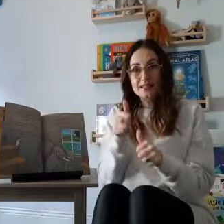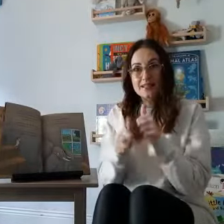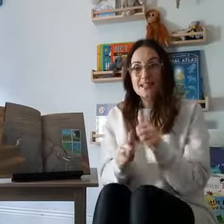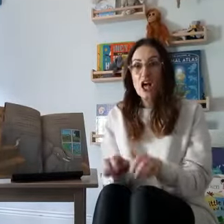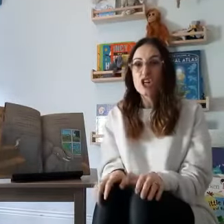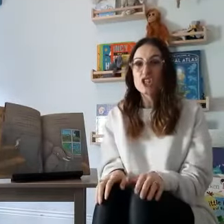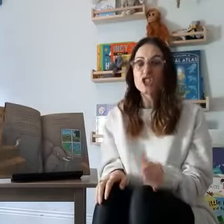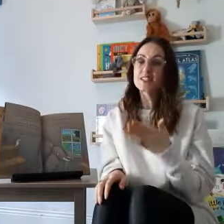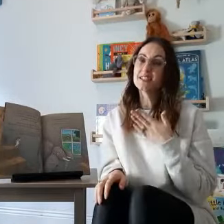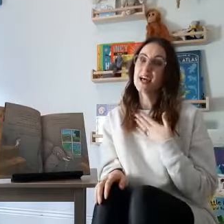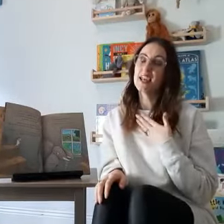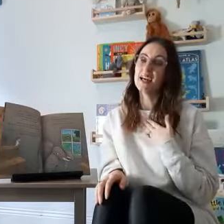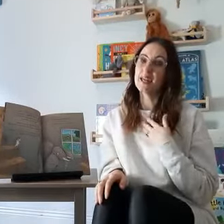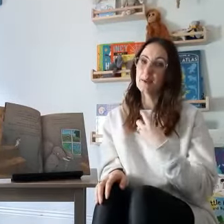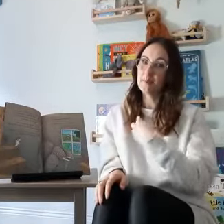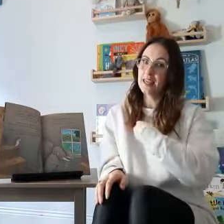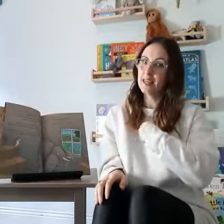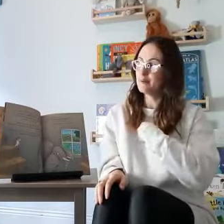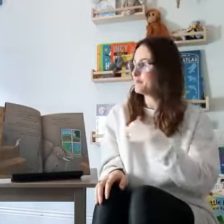animals just like me.